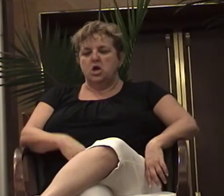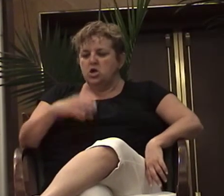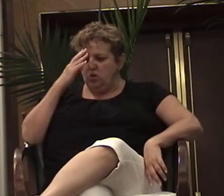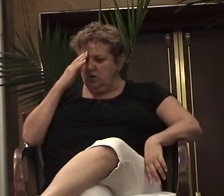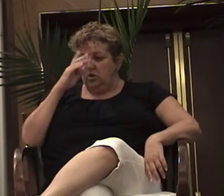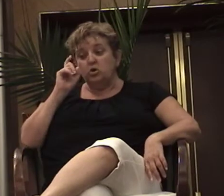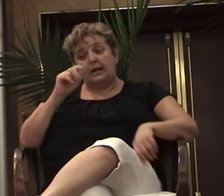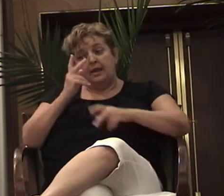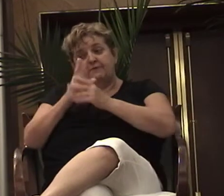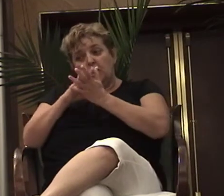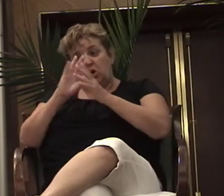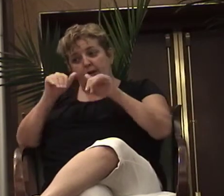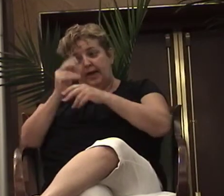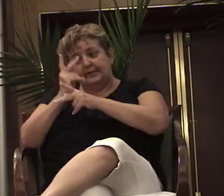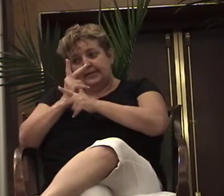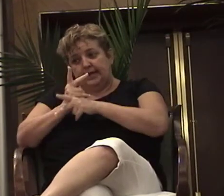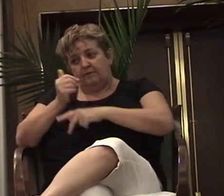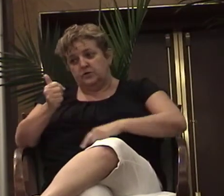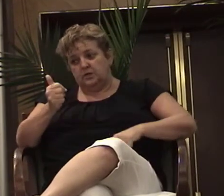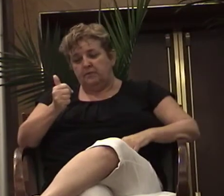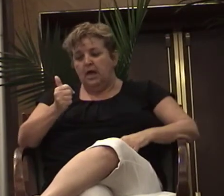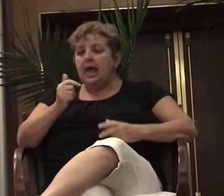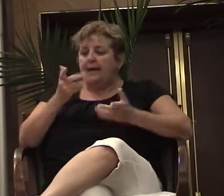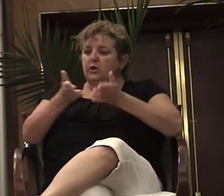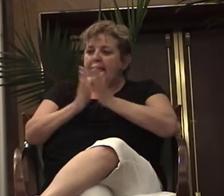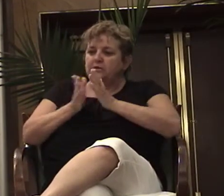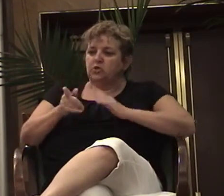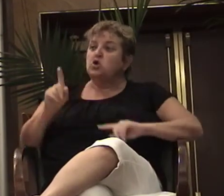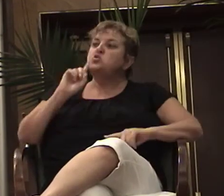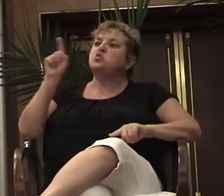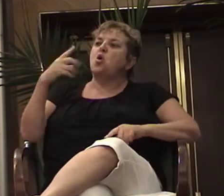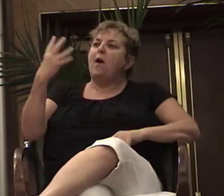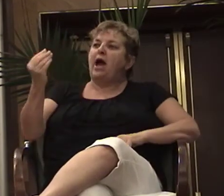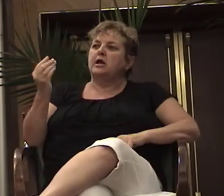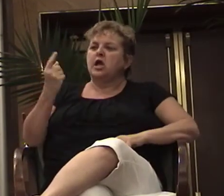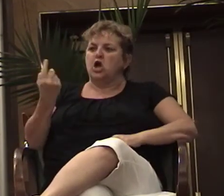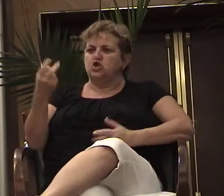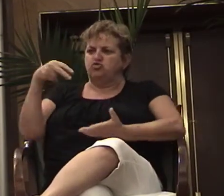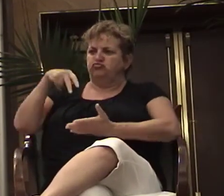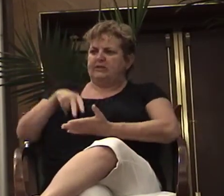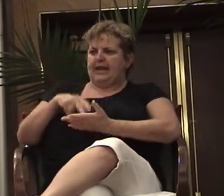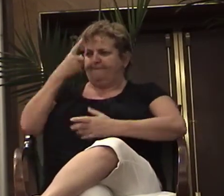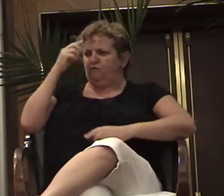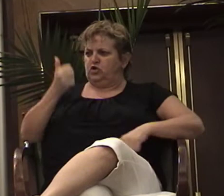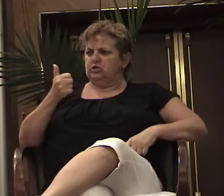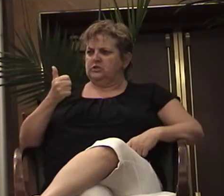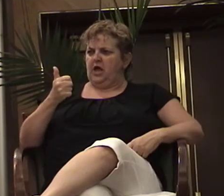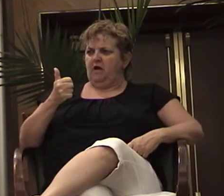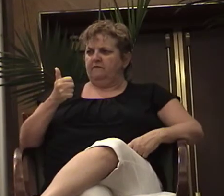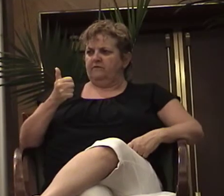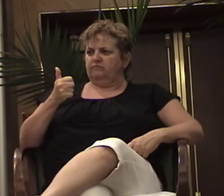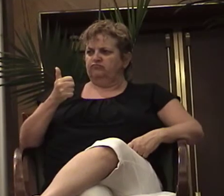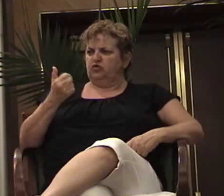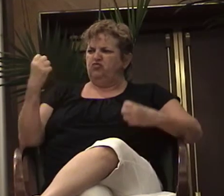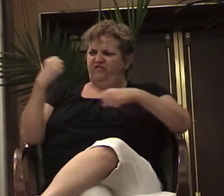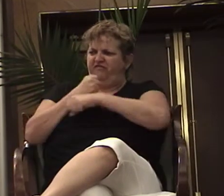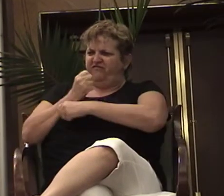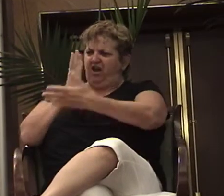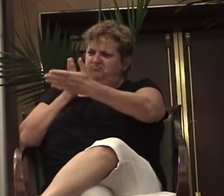to take care of yourself. I what I'm going ask you to do, Angela, to go back out there and you stand up to Squeaky. I said, you want me to do what? She said, you go out there and you